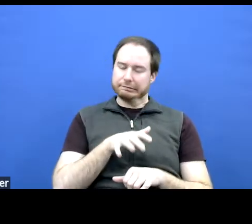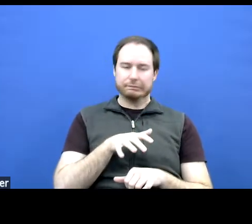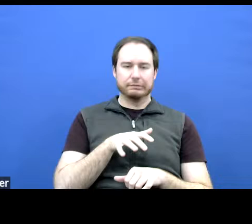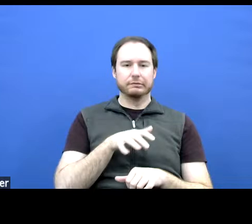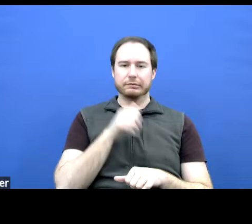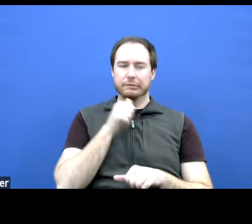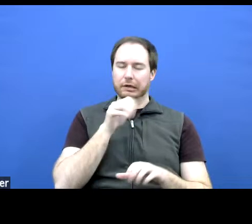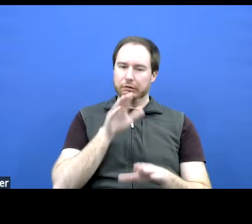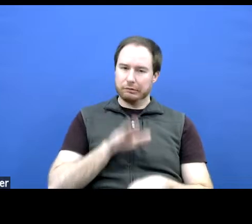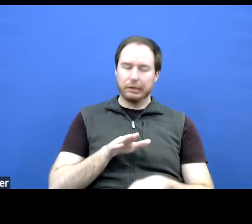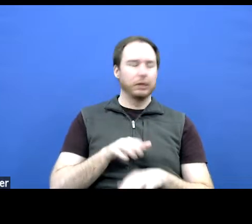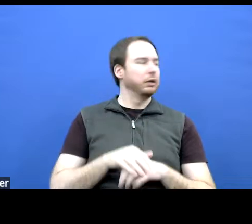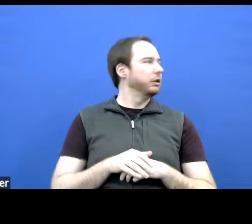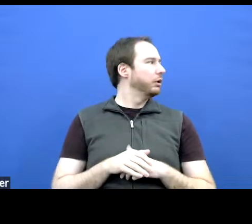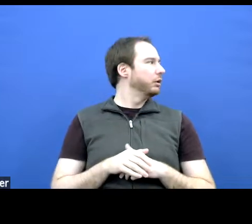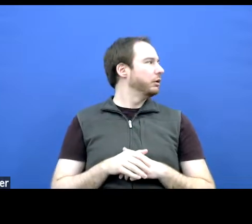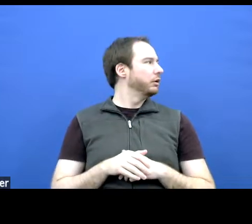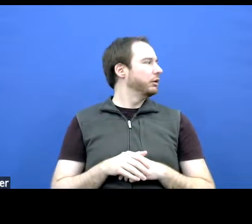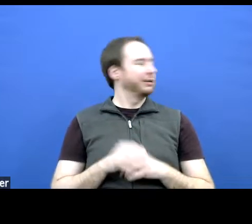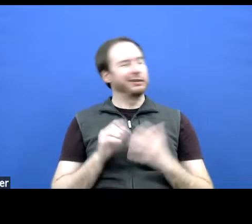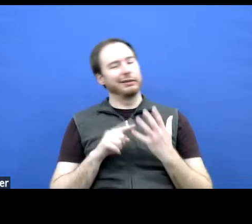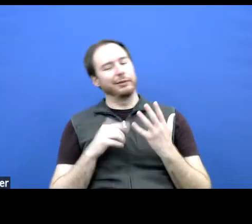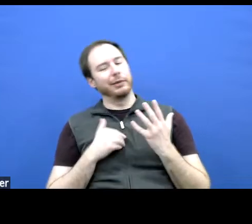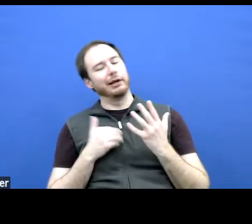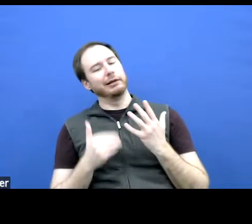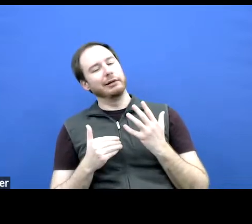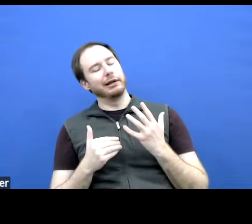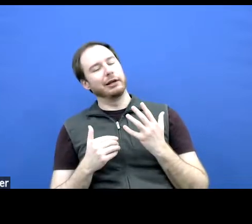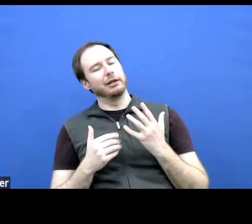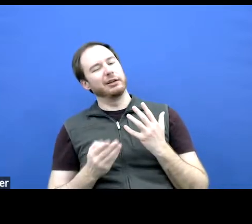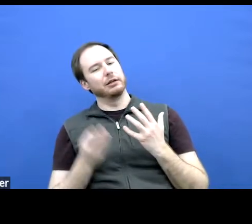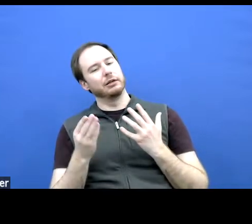shape. Thank you. And